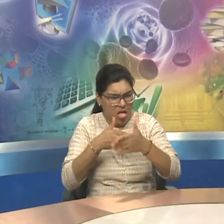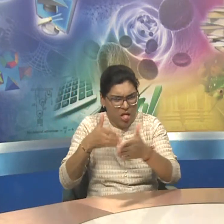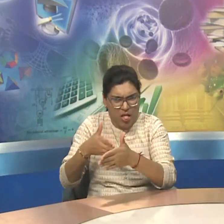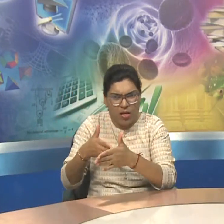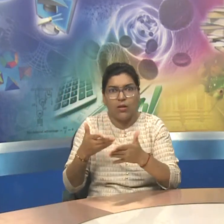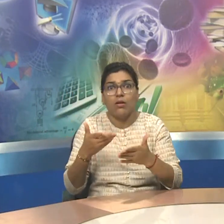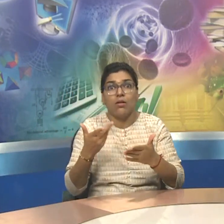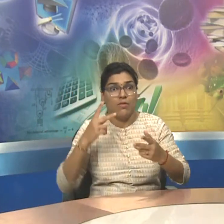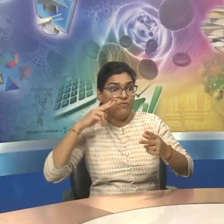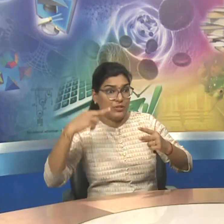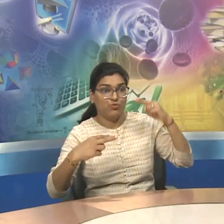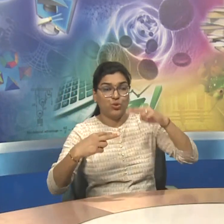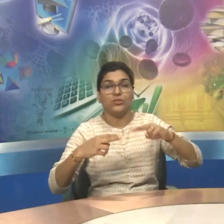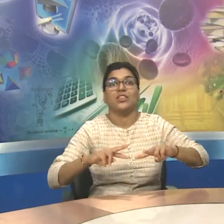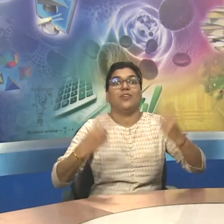well-mannered way.